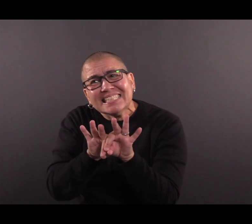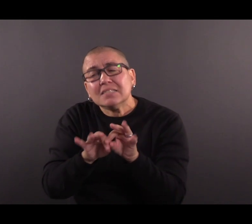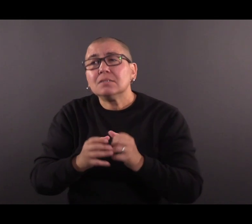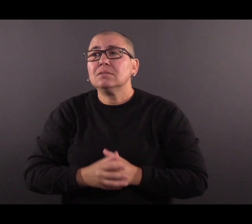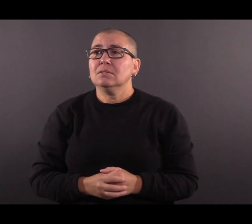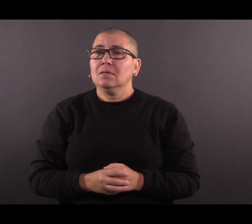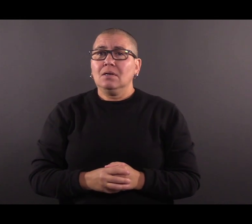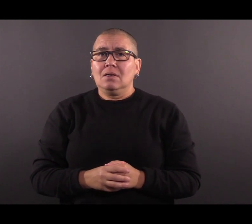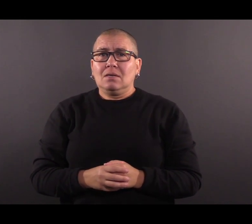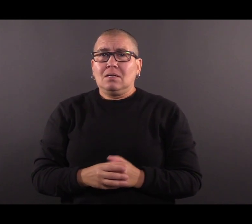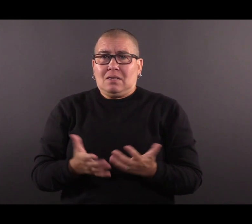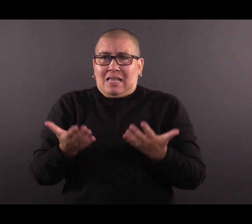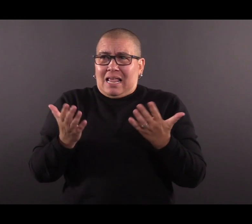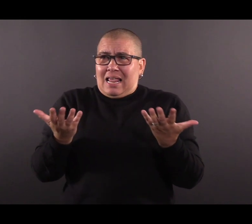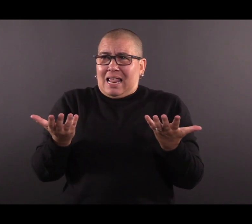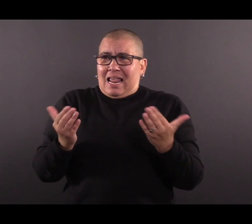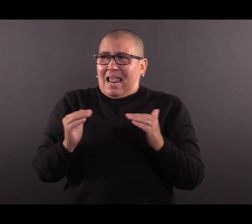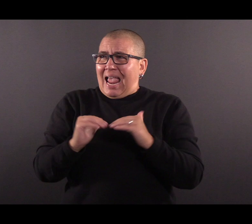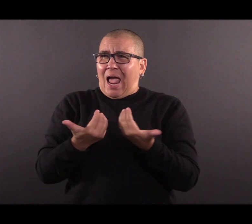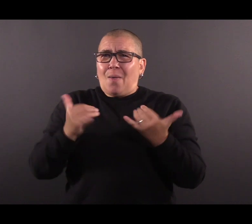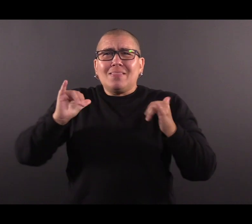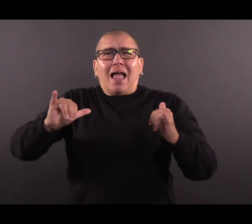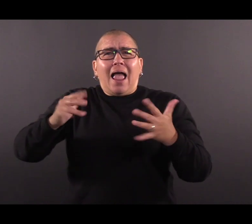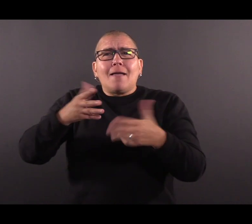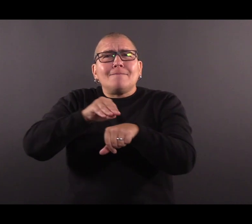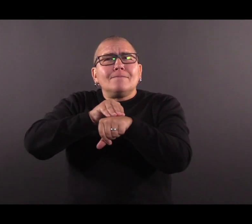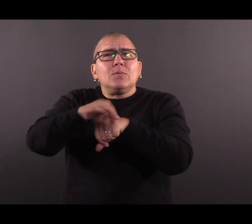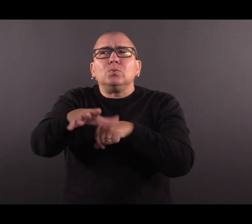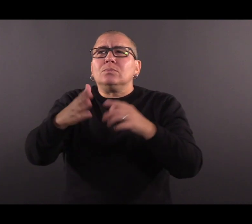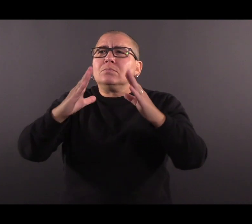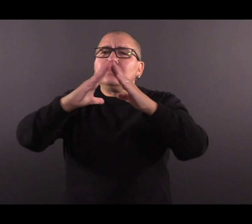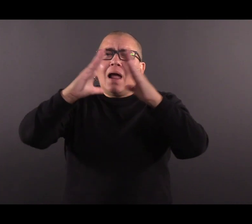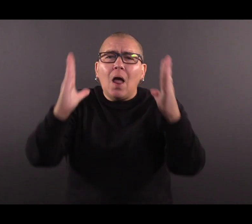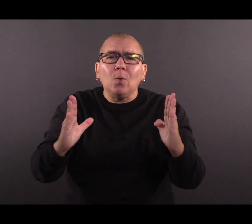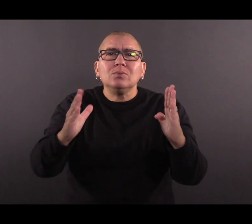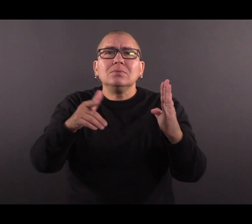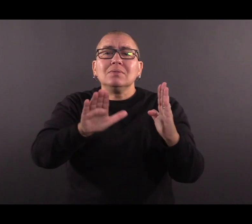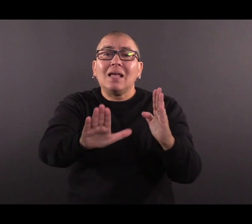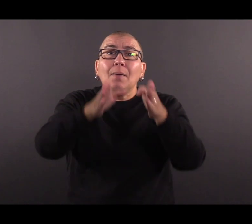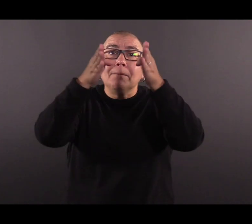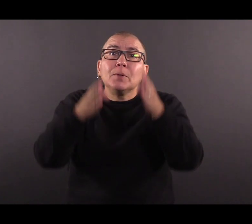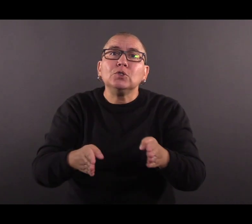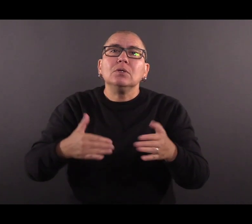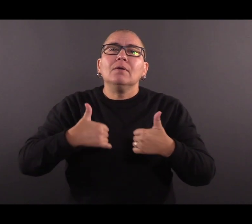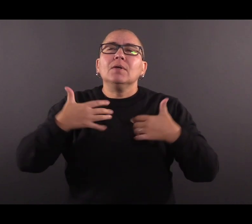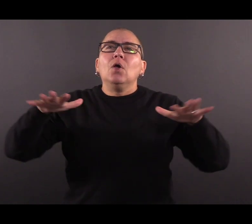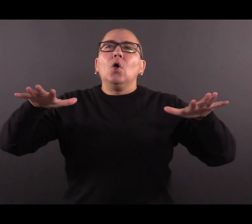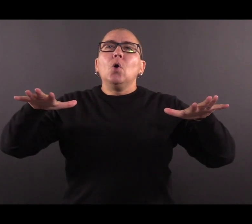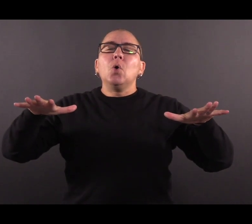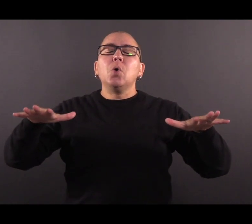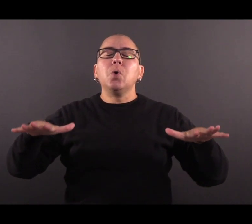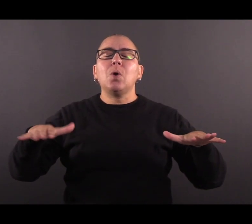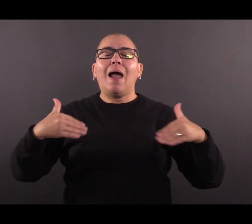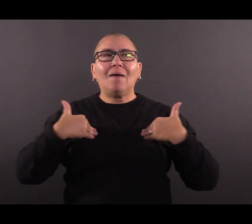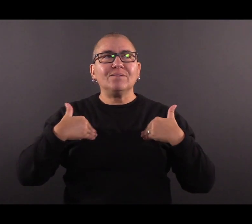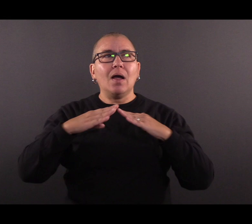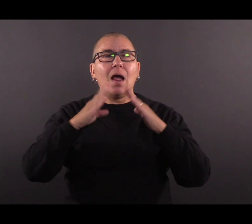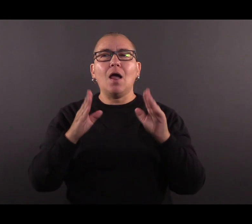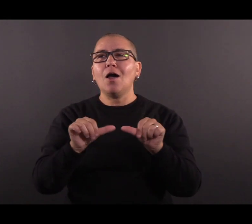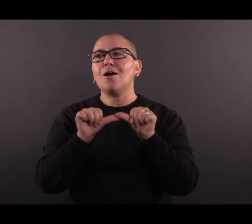of victim privacy and confidentiality, and the impact on a survivor's ability to obtain and maintain safe